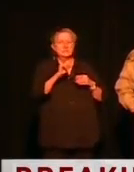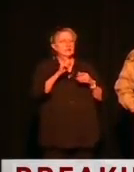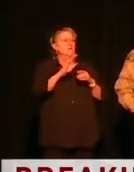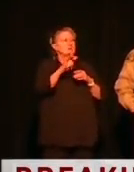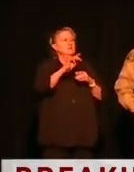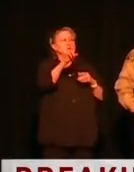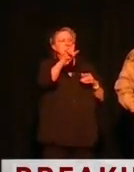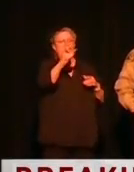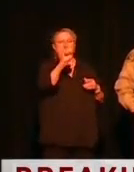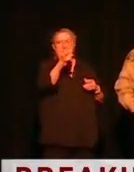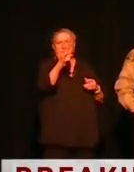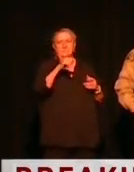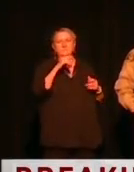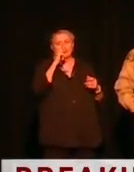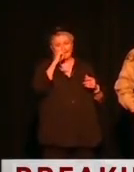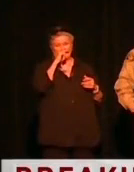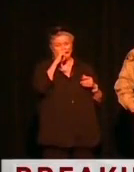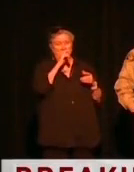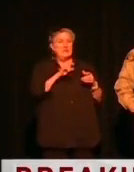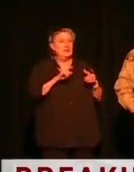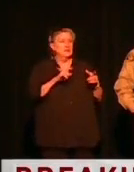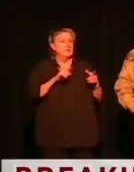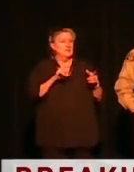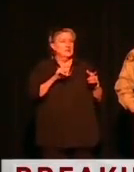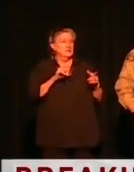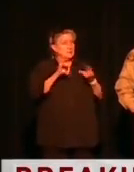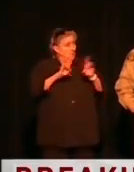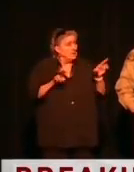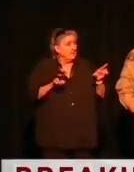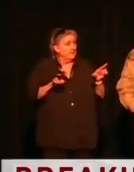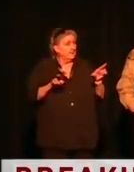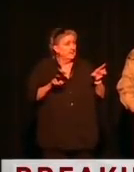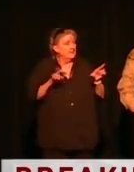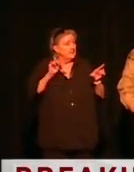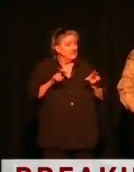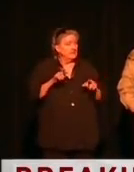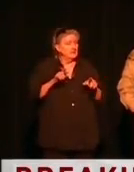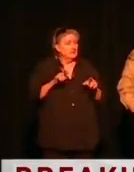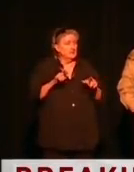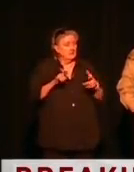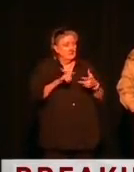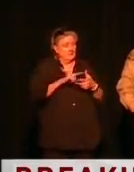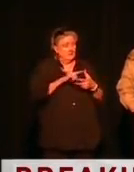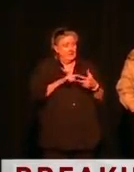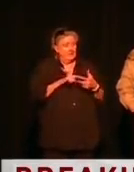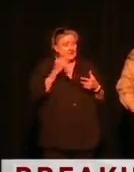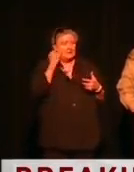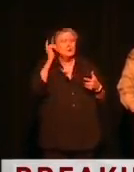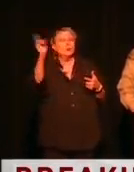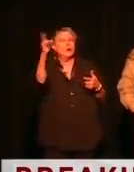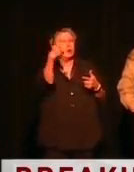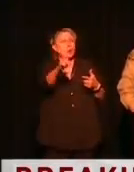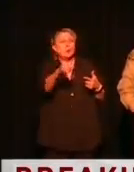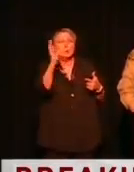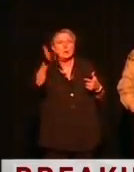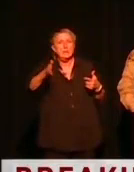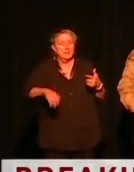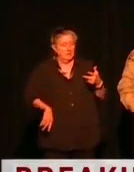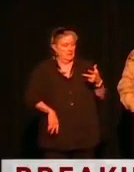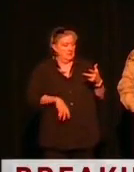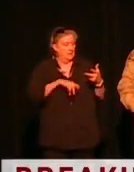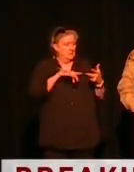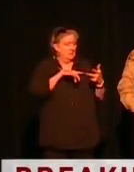UCSB. So you need to be ready to go. You need to have an idea of where you're going to go